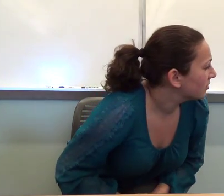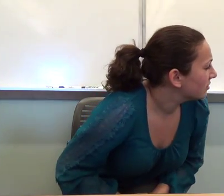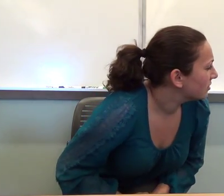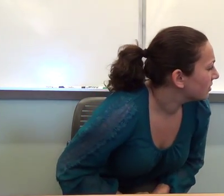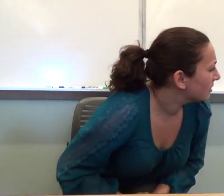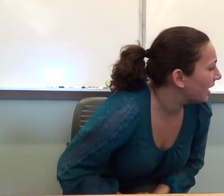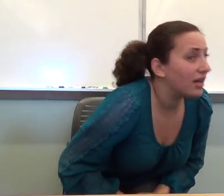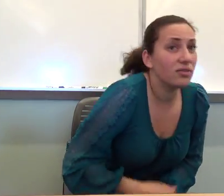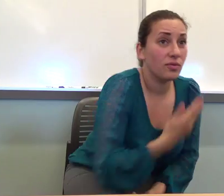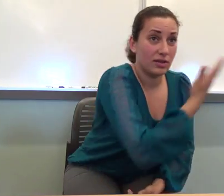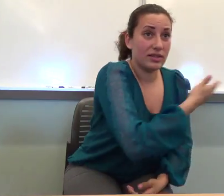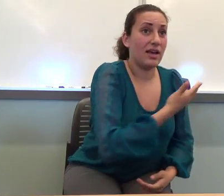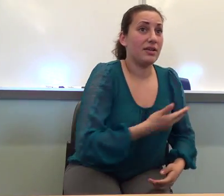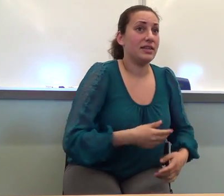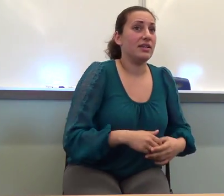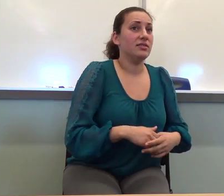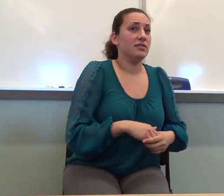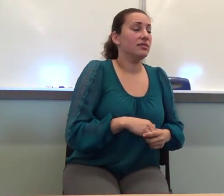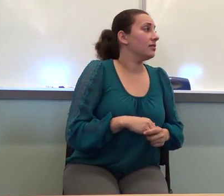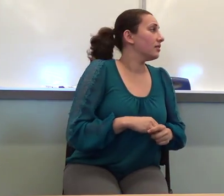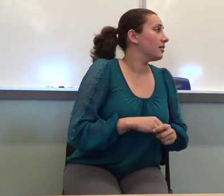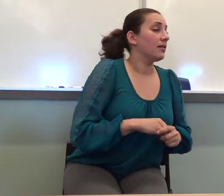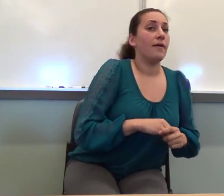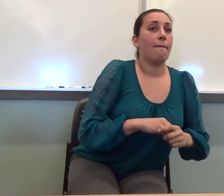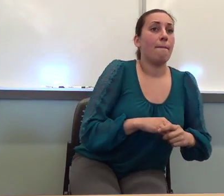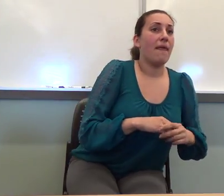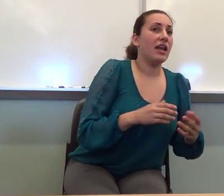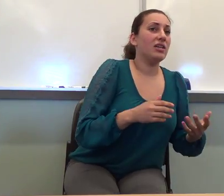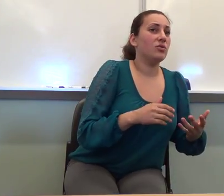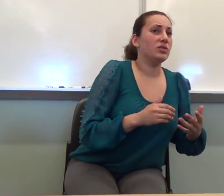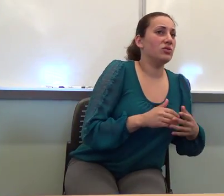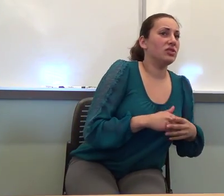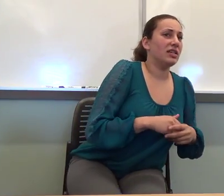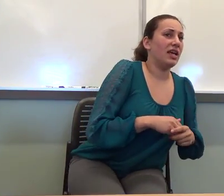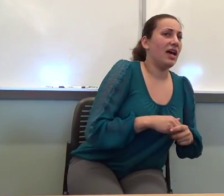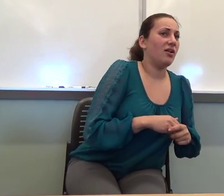here? Yeah, yeah, right there. All right. How do you reduce it? How?